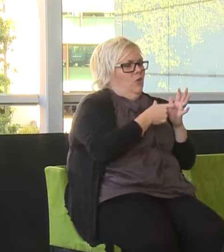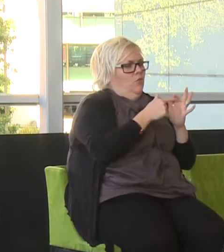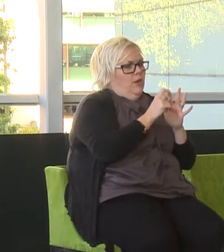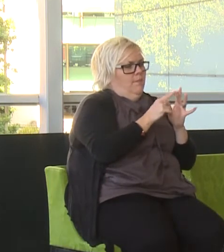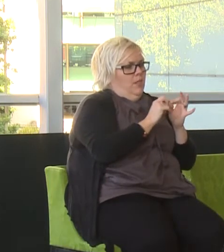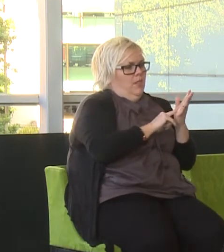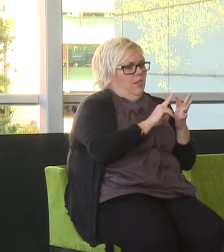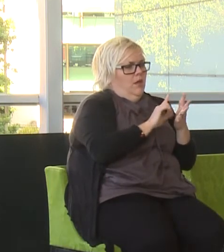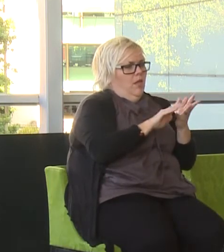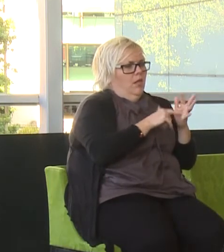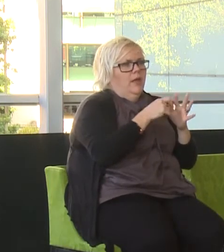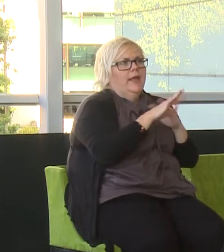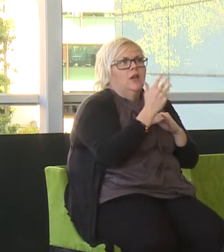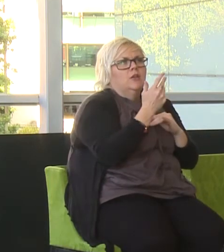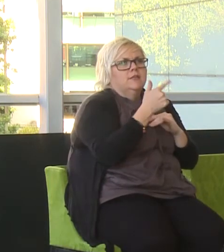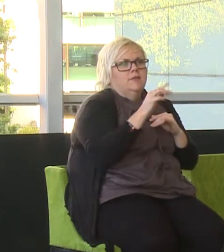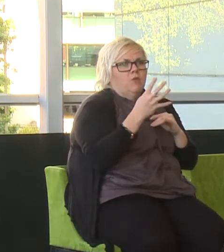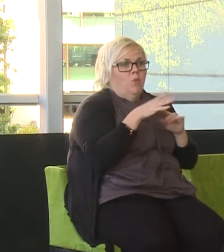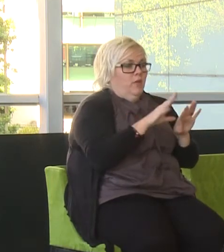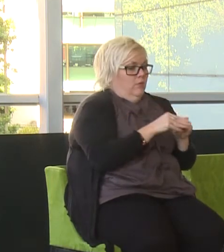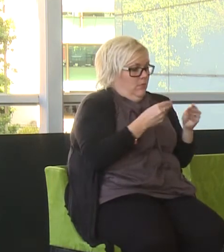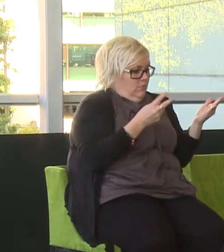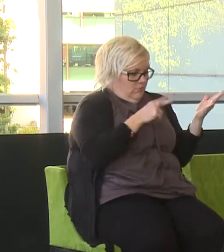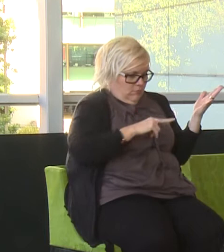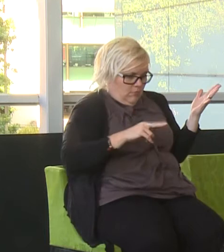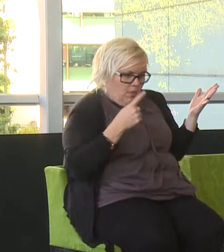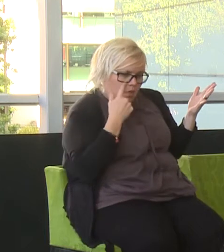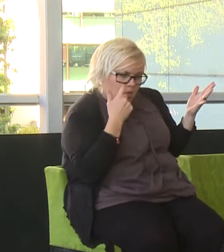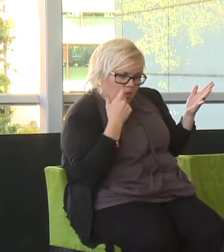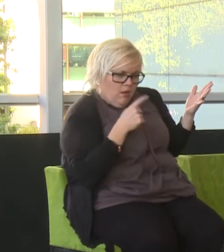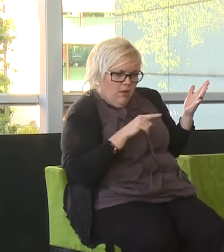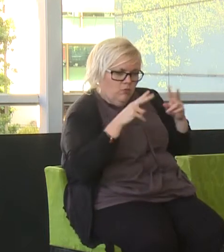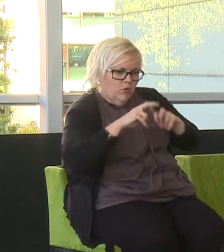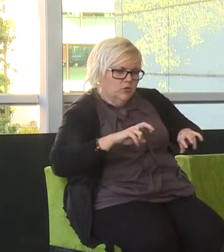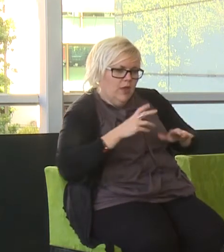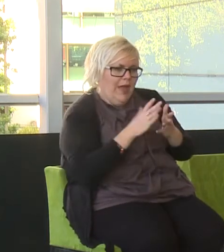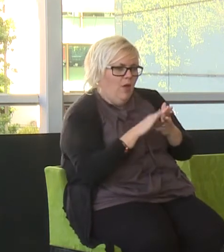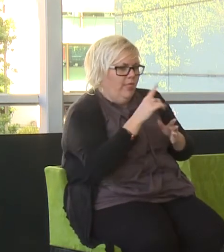1974. With heaps of research into how character developed over the next 25